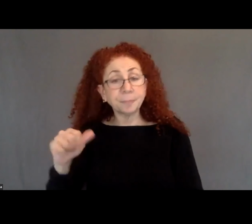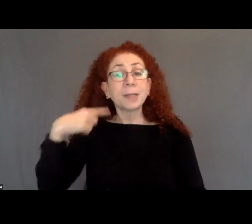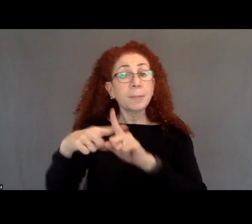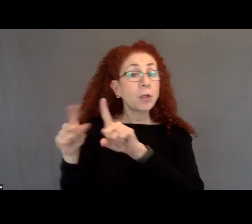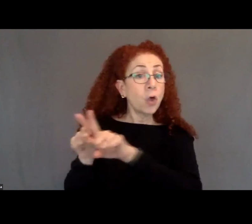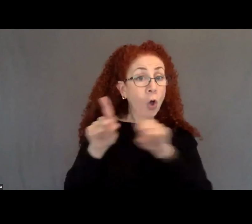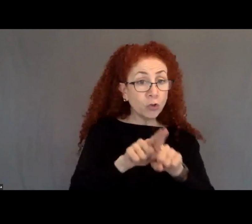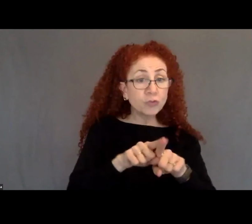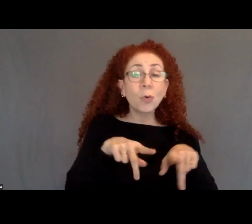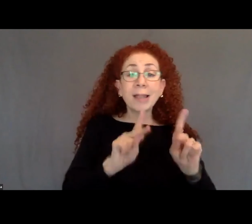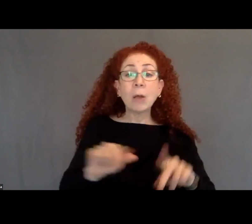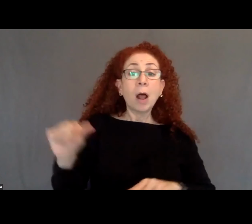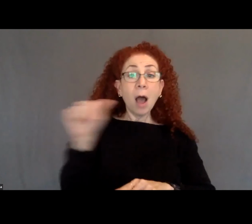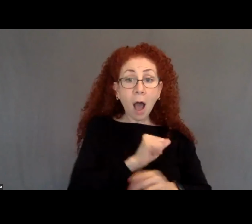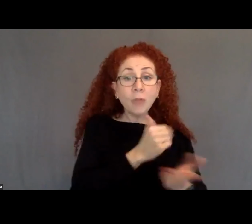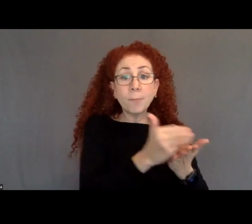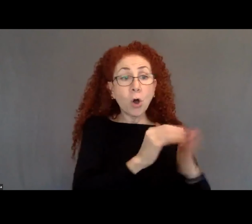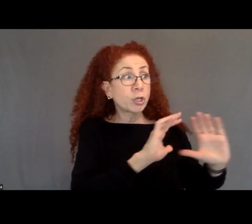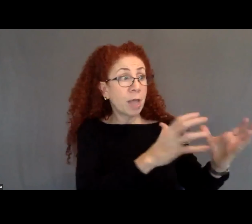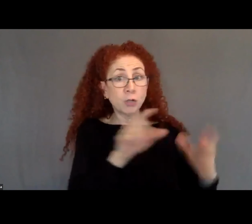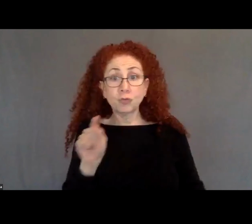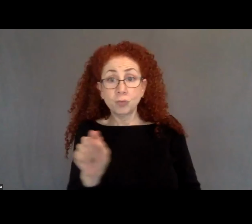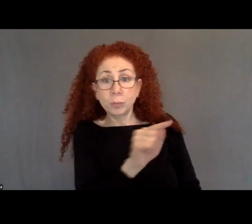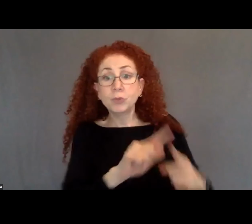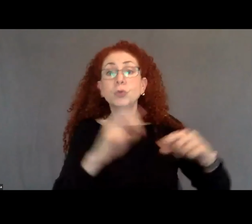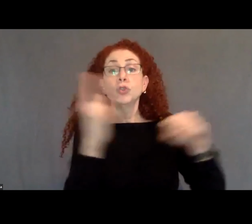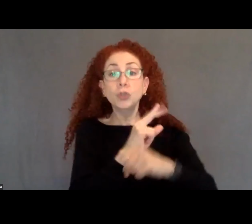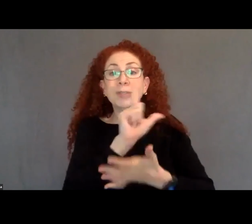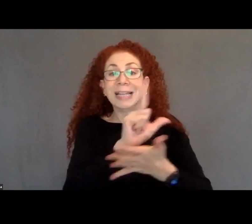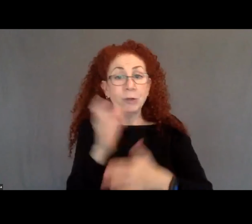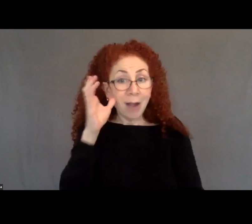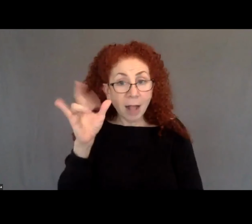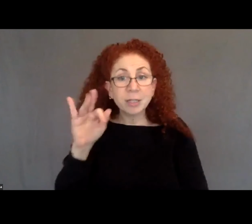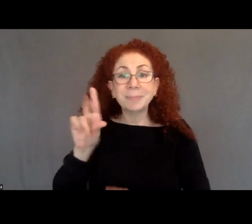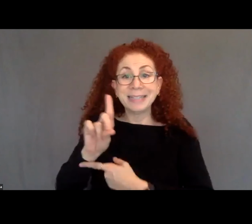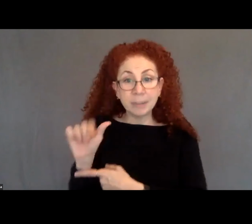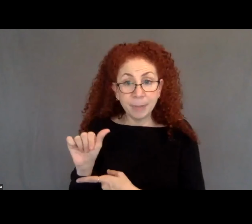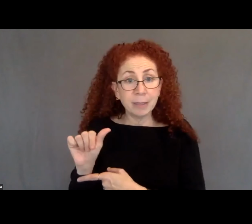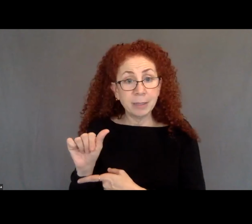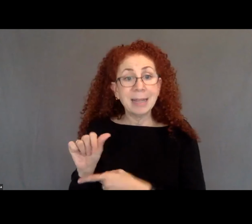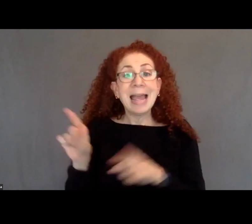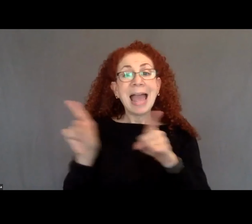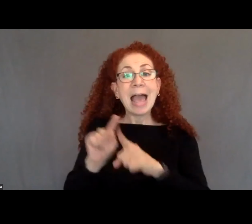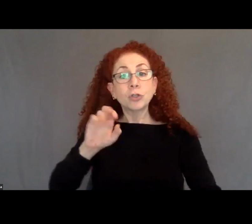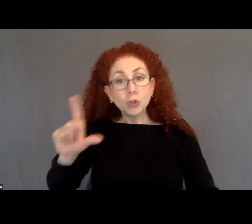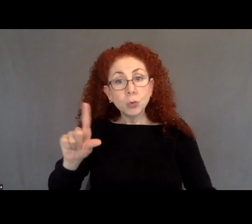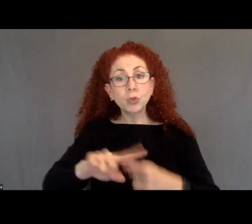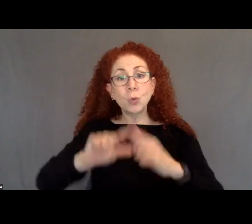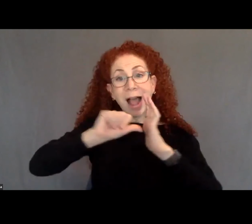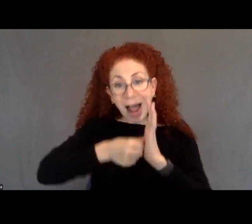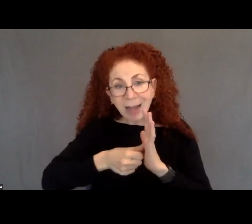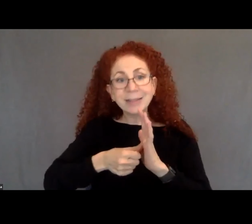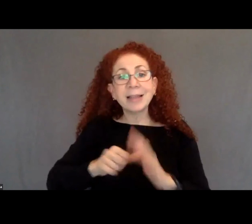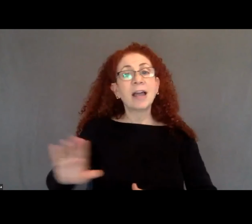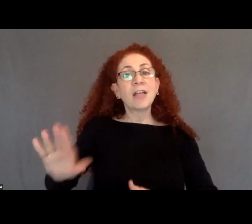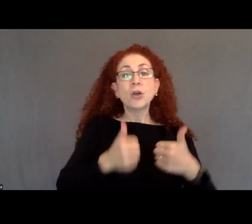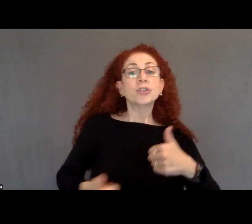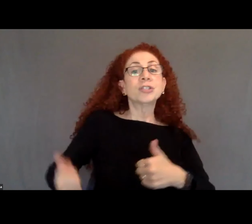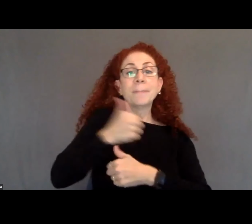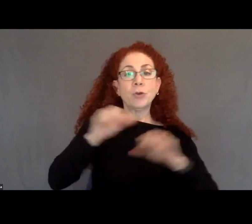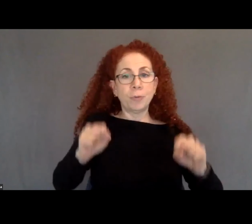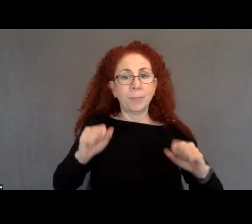also enabled other marginalized groups to use the legal concept of disability as a tool to highlight their superior ability or